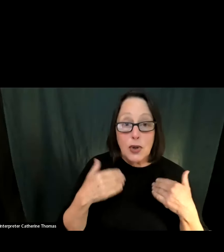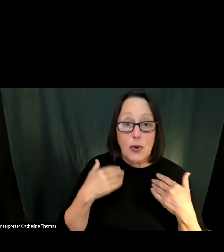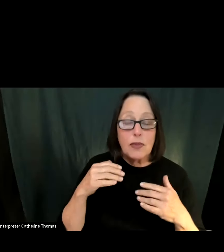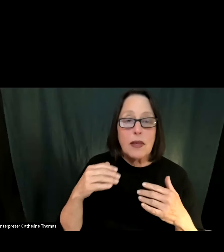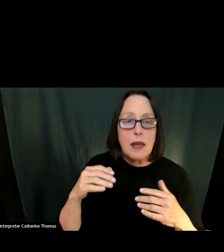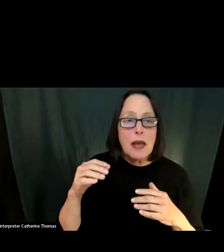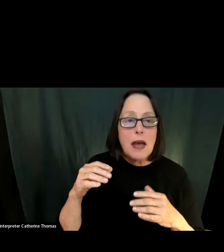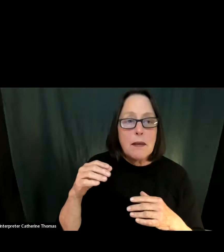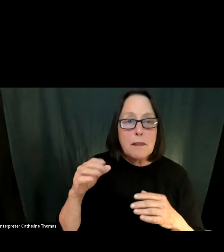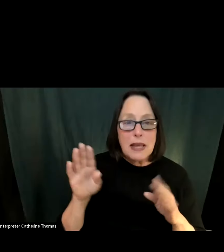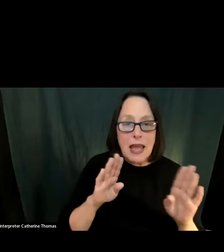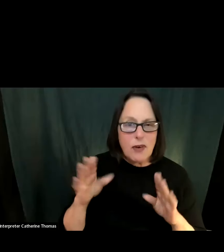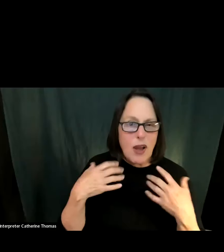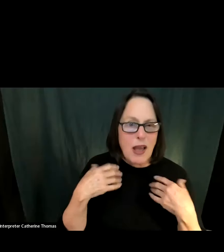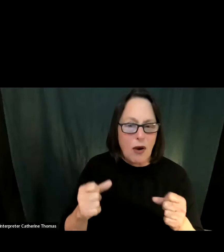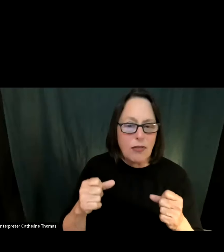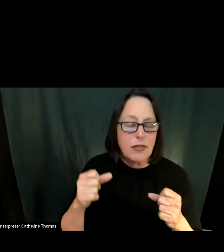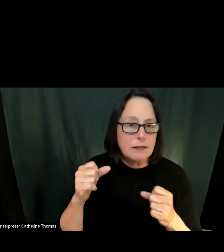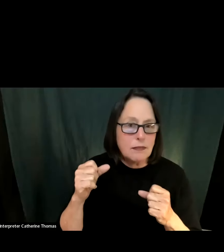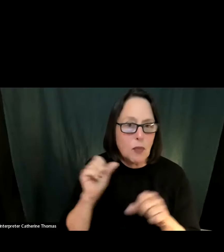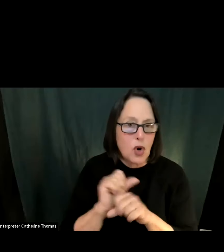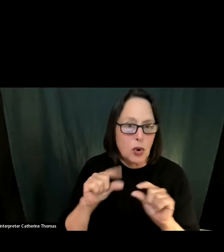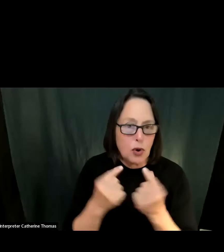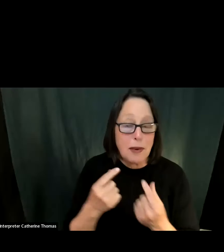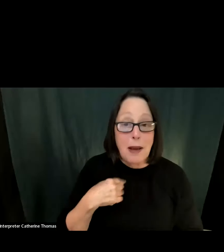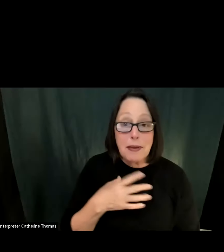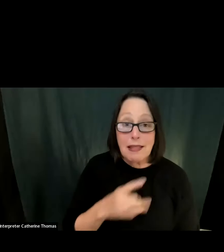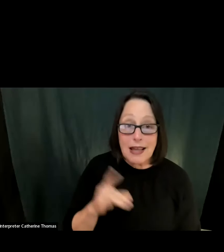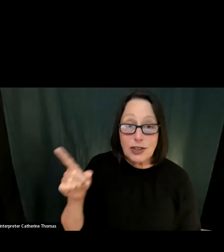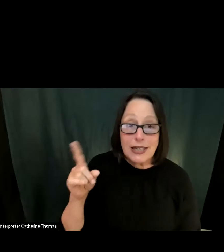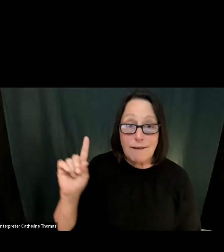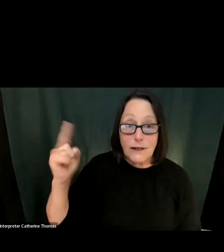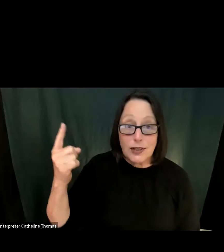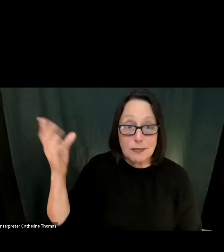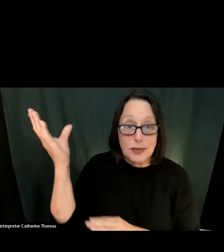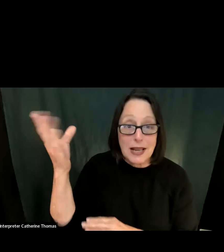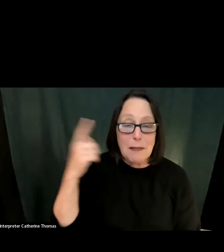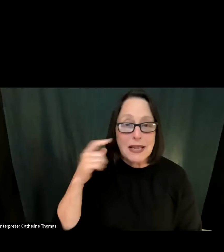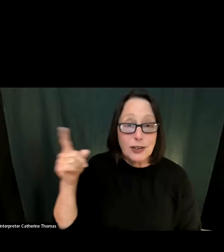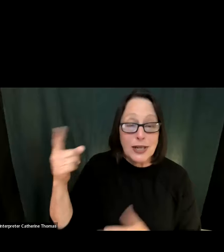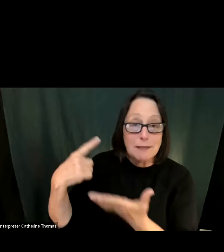Group. And I'm glad Sherry went first, because she covered a lot of really great things, and I